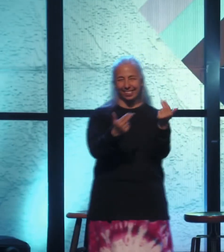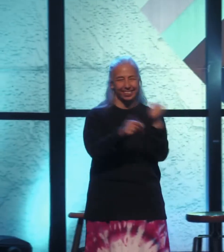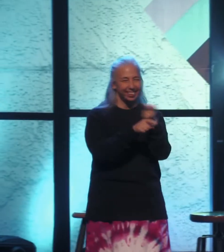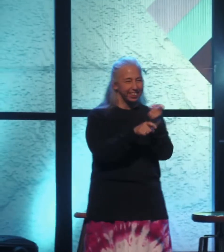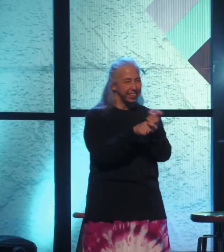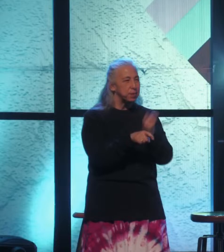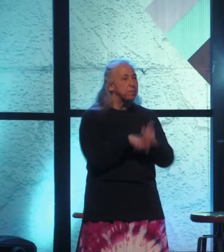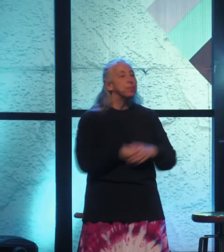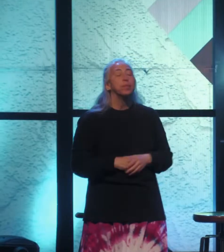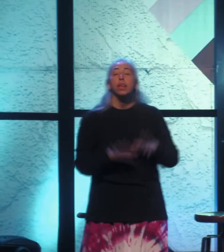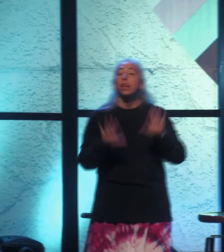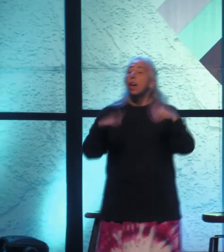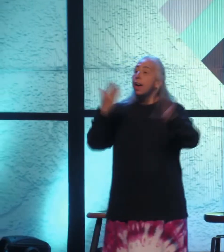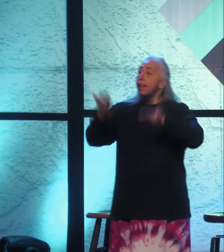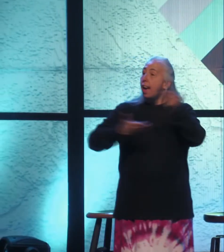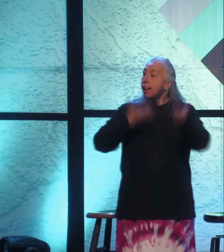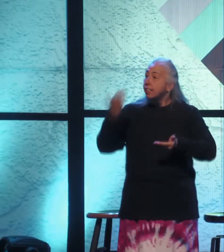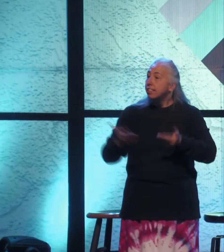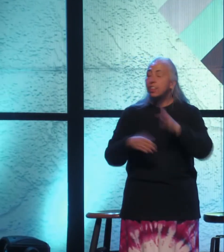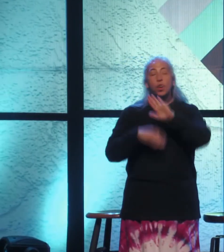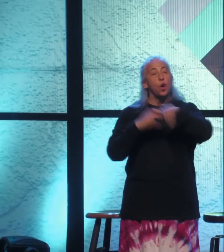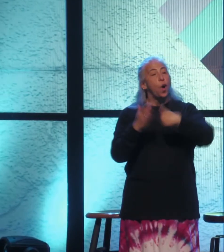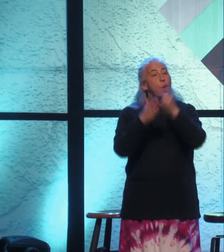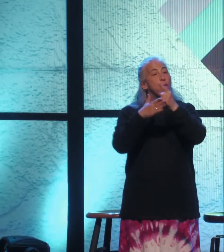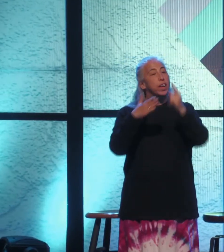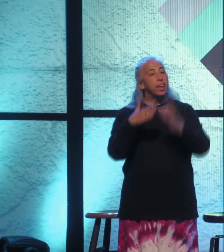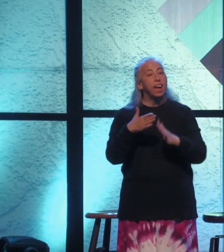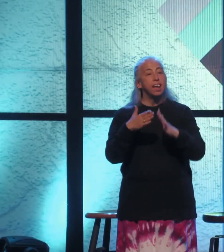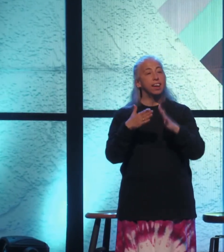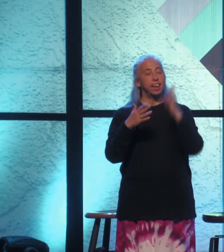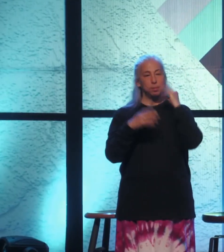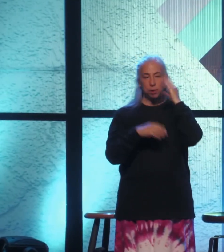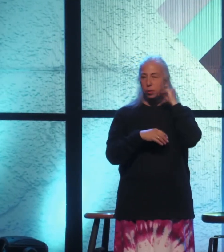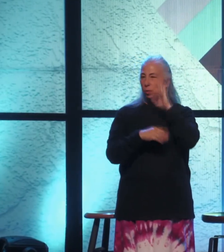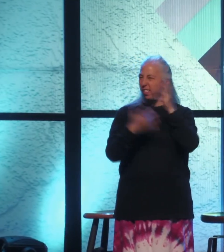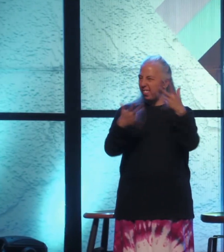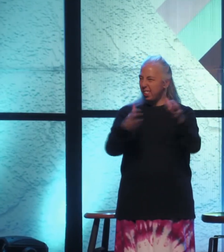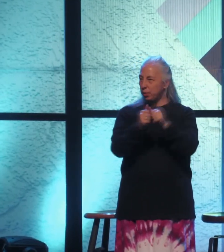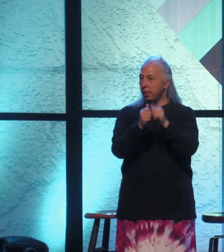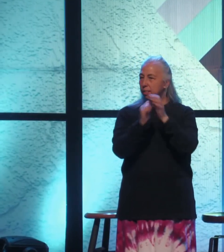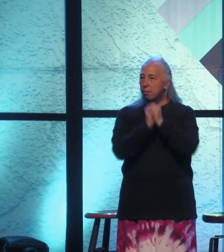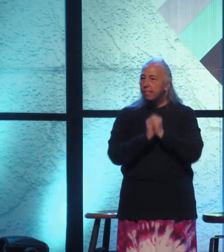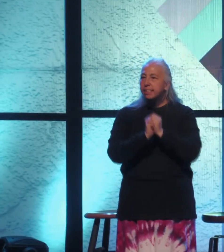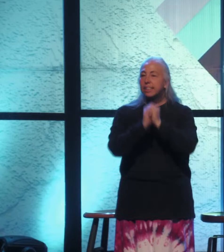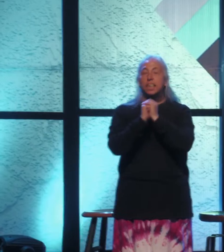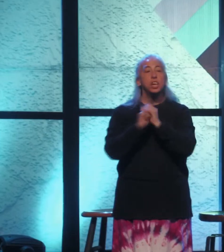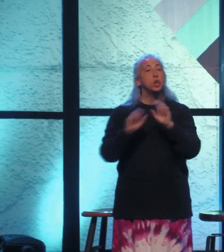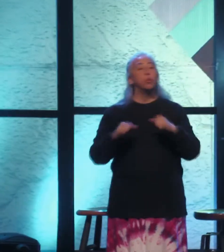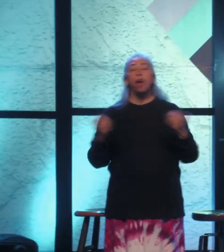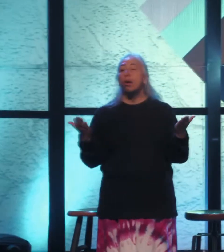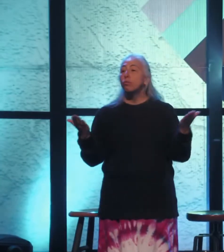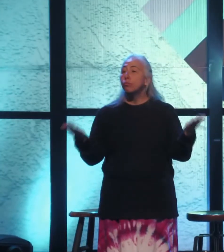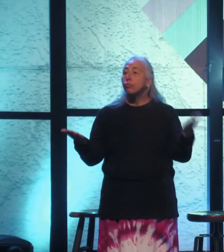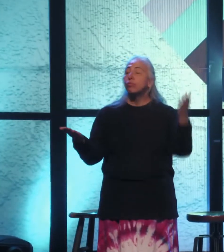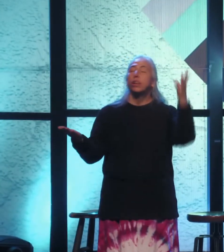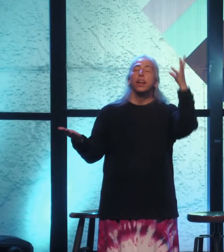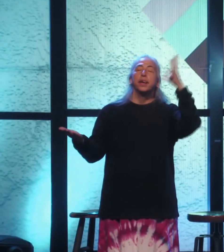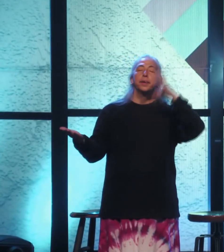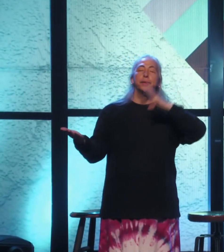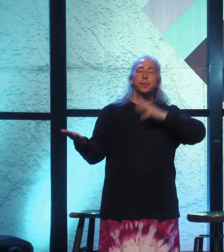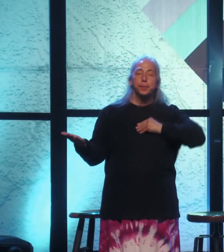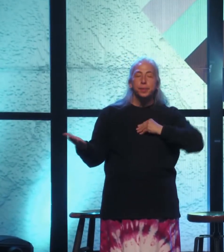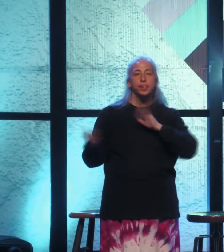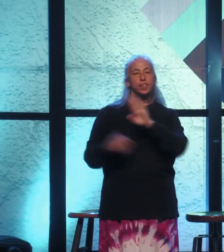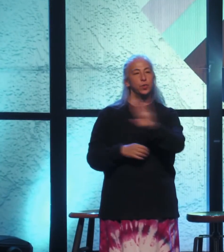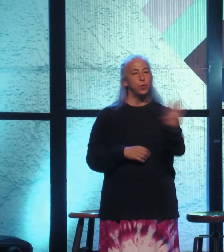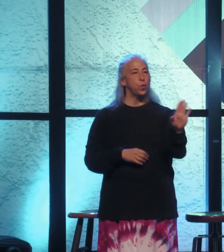All right, if you are a guest, we finished all of our weekend experiences with a blessing. You're welcome to raise your arms out like so to just receive this into your